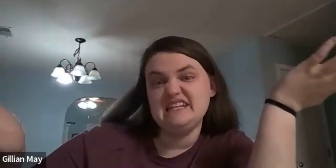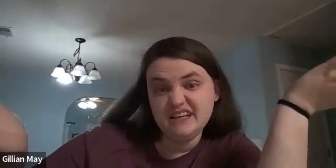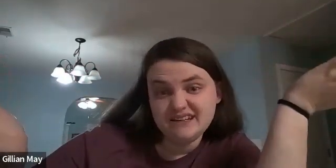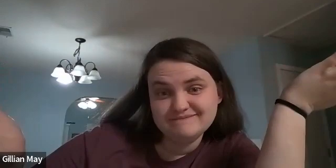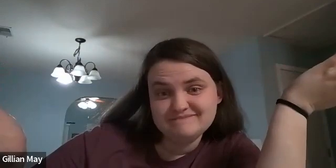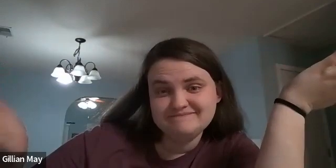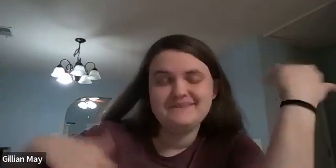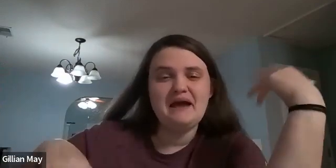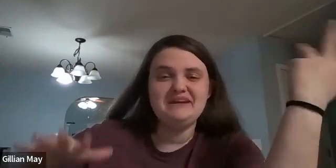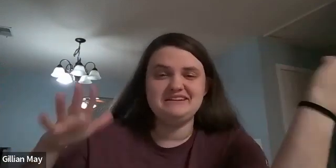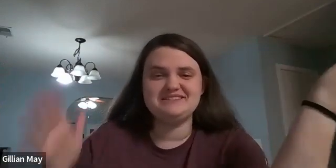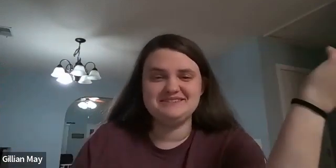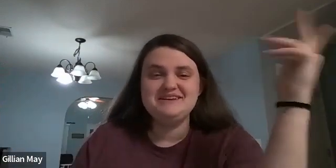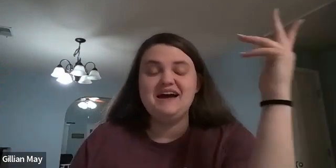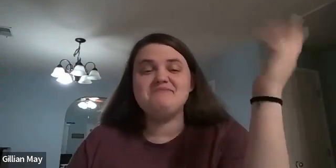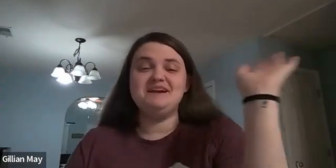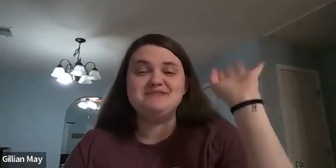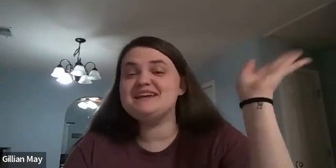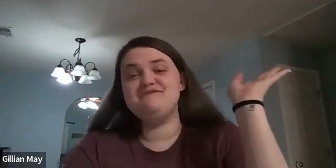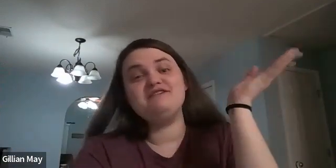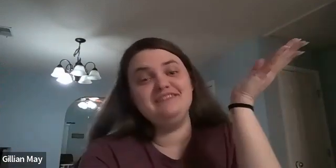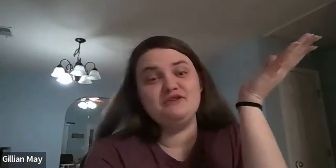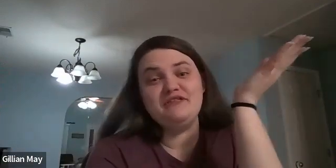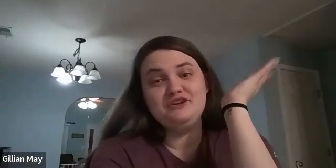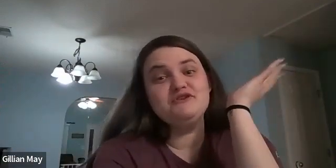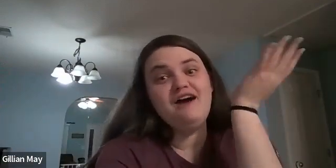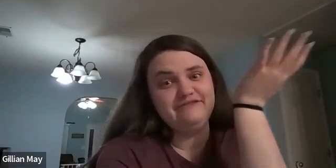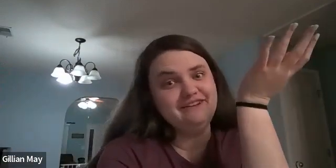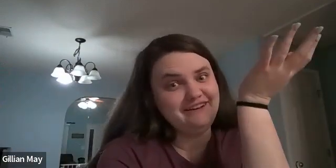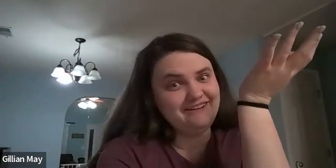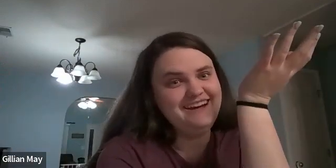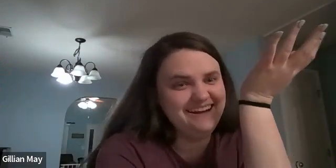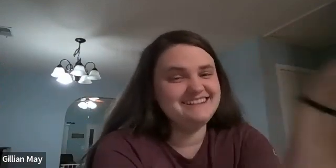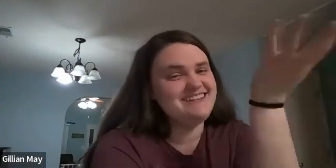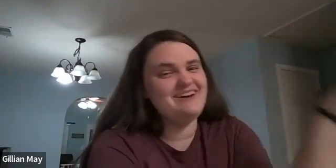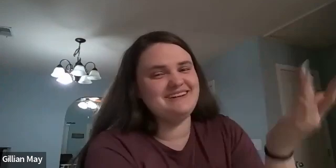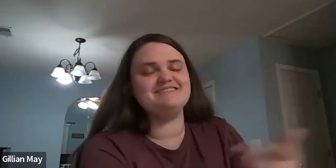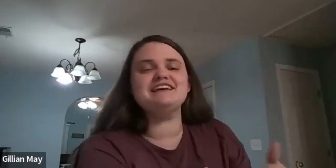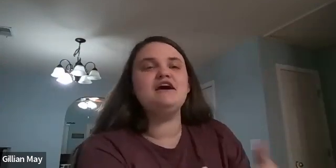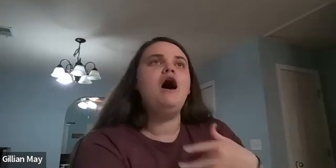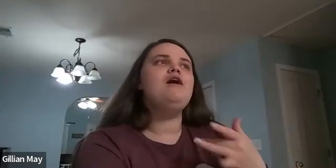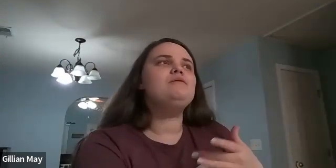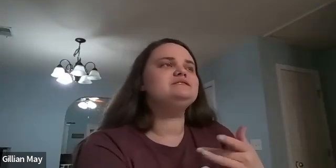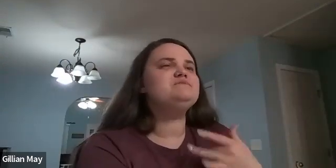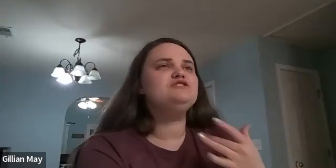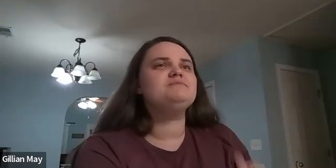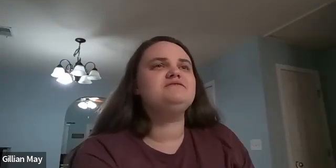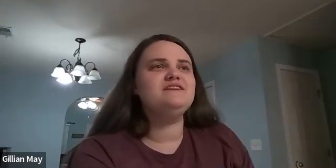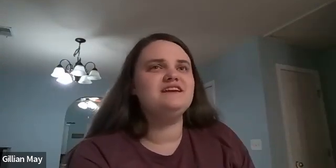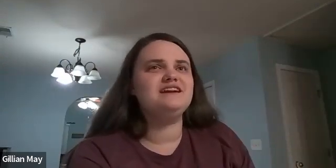sick. I mean, I'm taking it very literal that you're not feeling good. So, because I was like, oh, well, it's something you can be feeling. I was